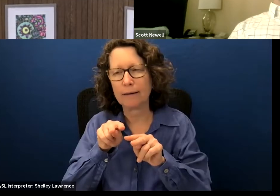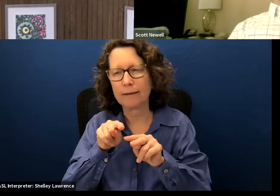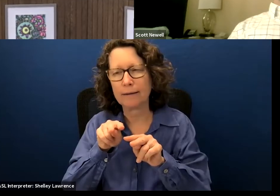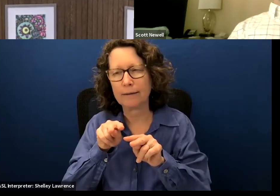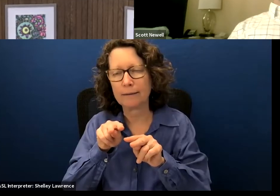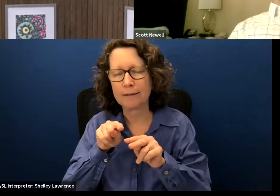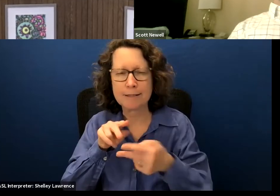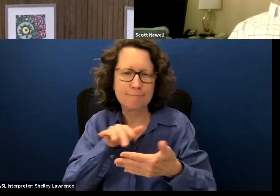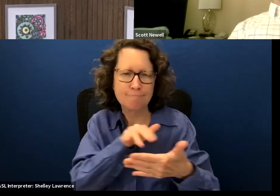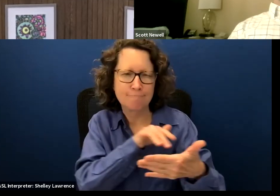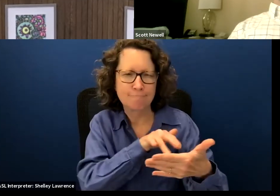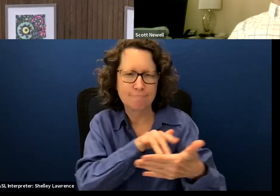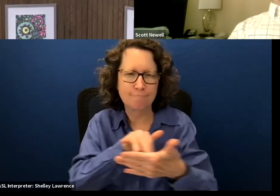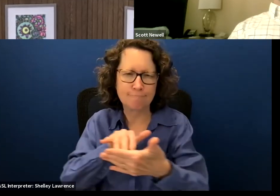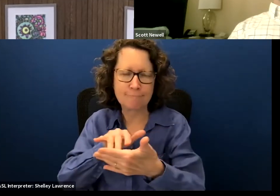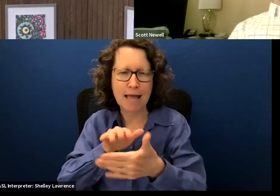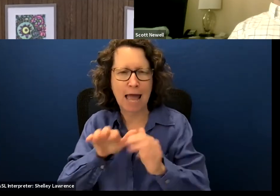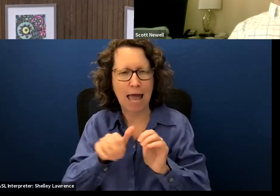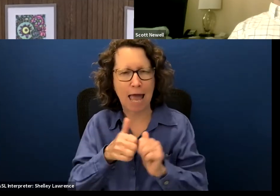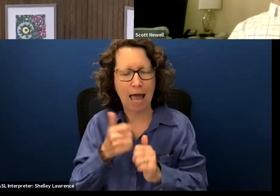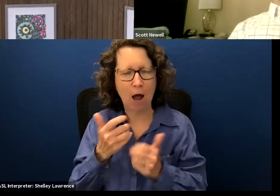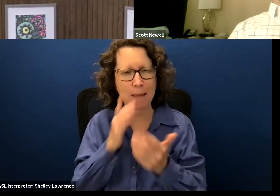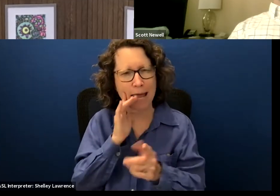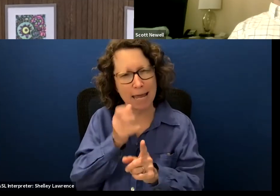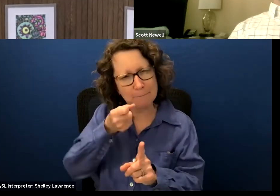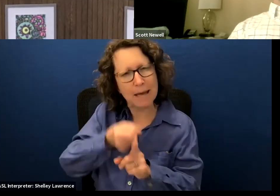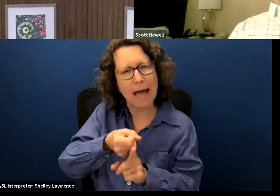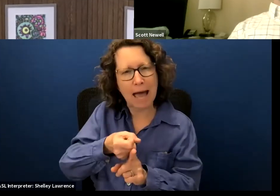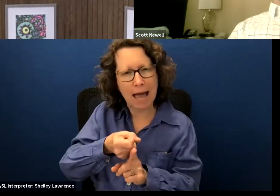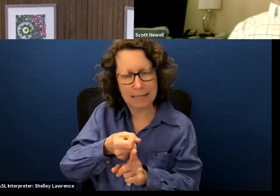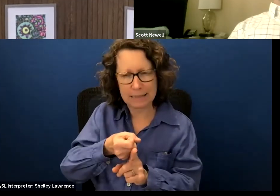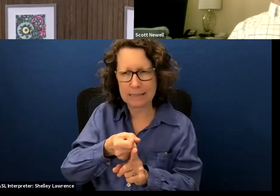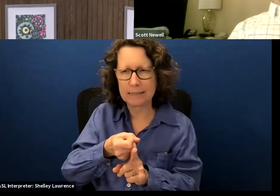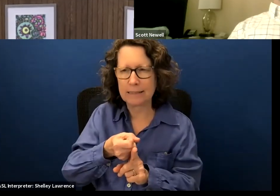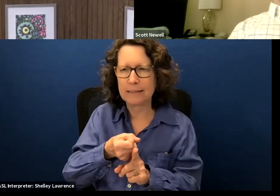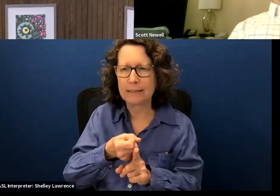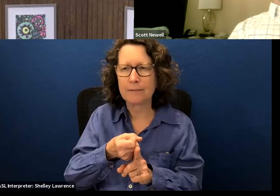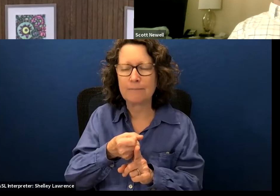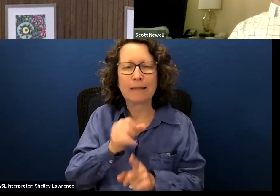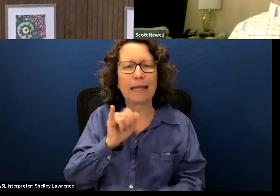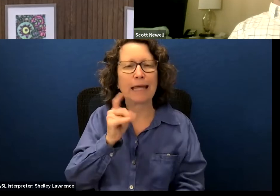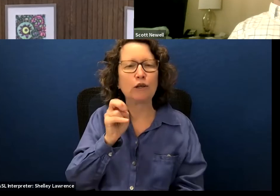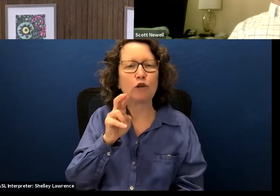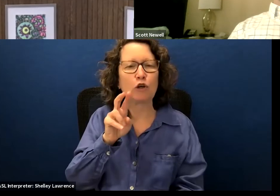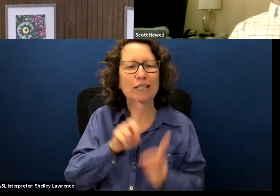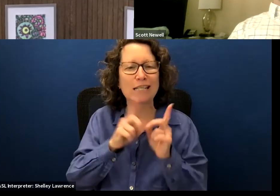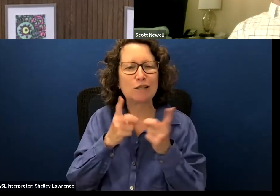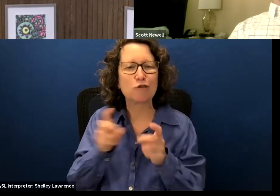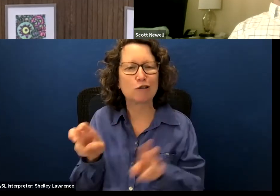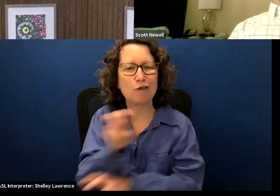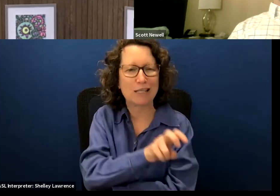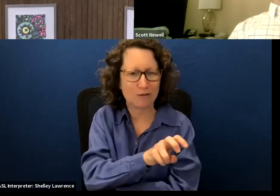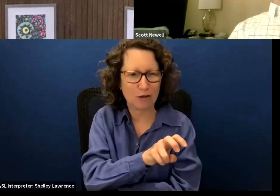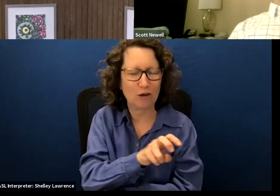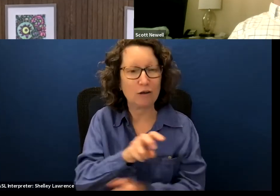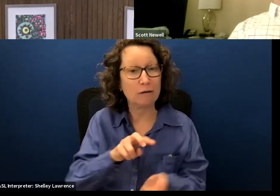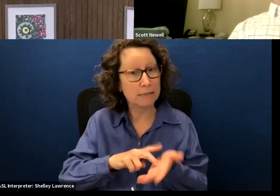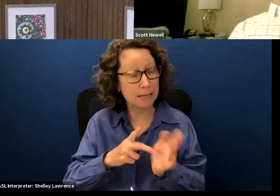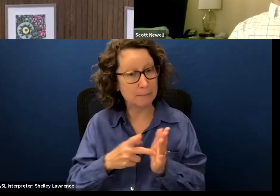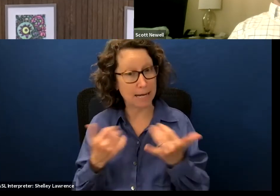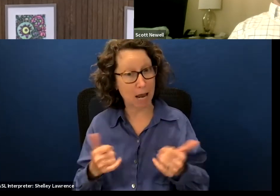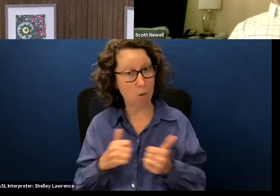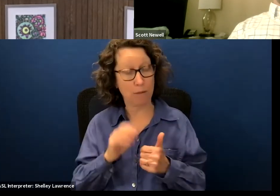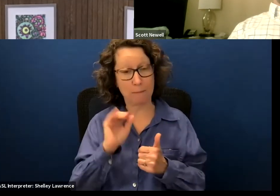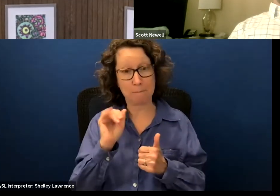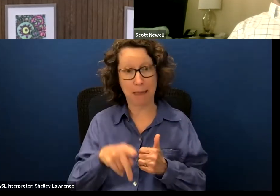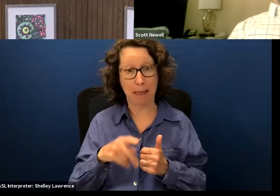been looking at how it may impact, inter-district transfers as we go into districts. Does it mean that now with the